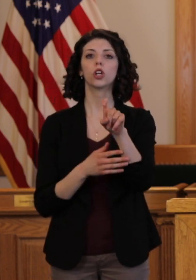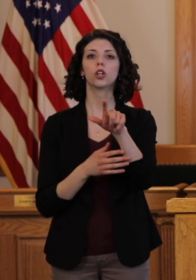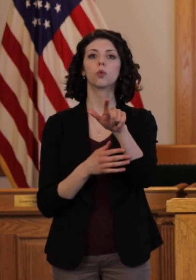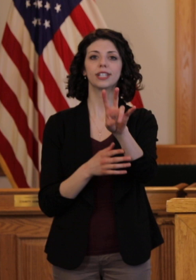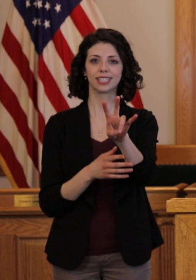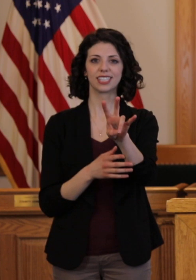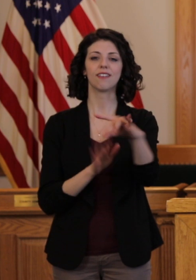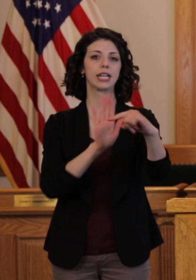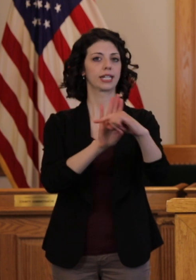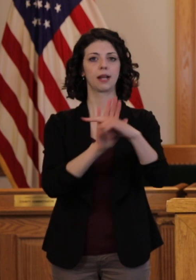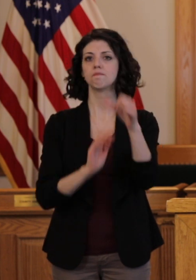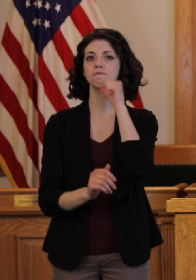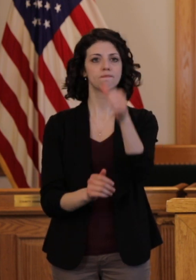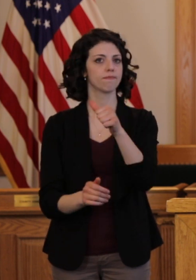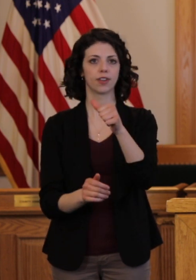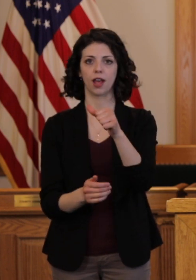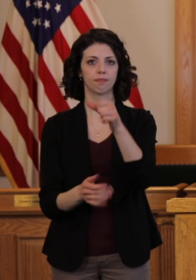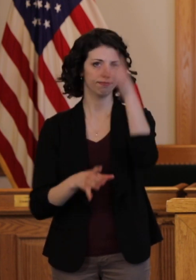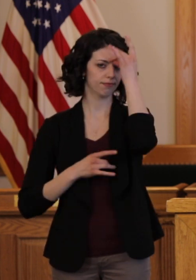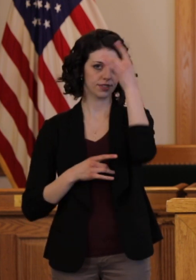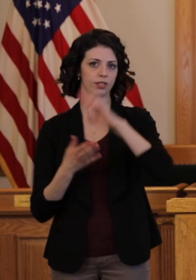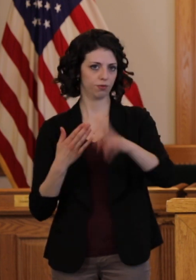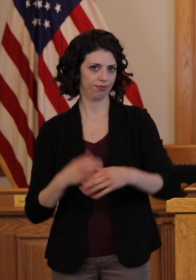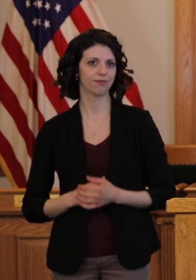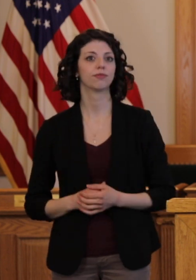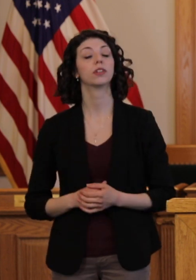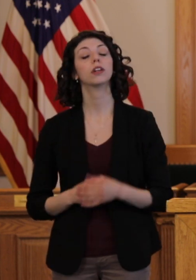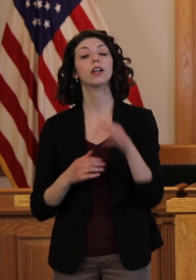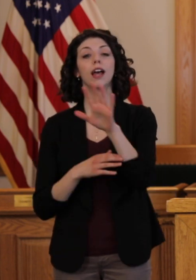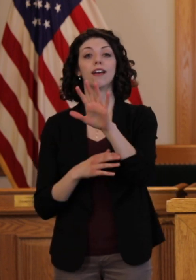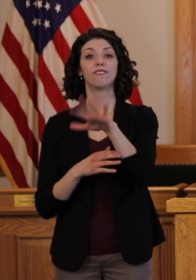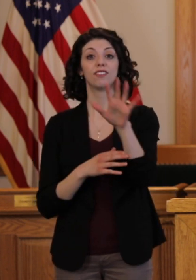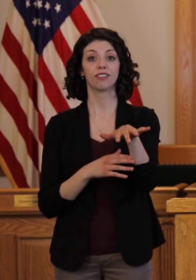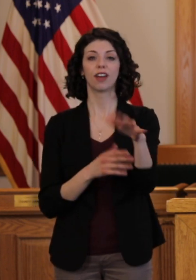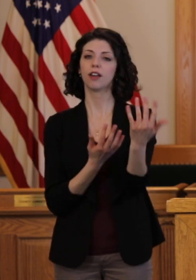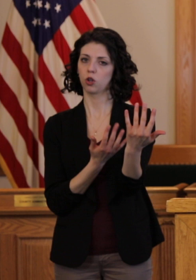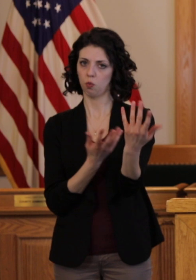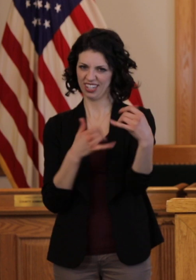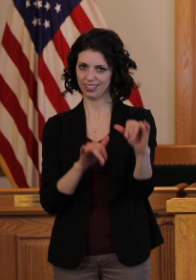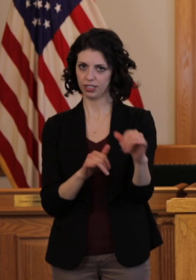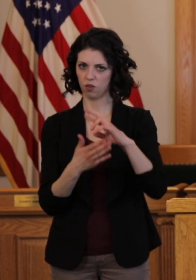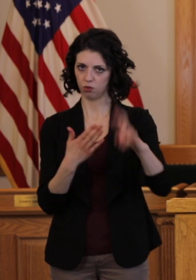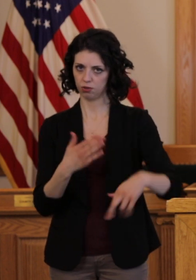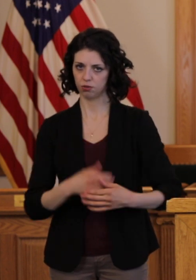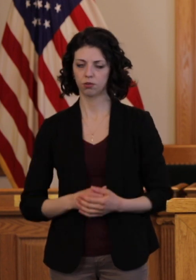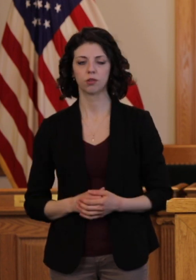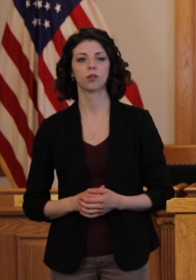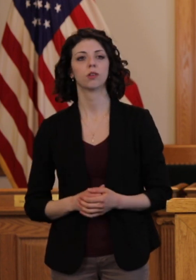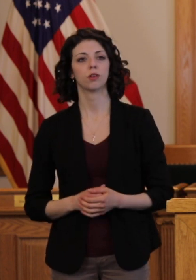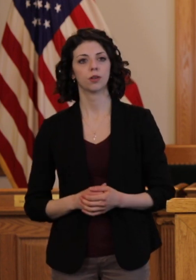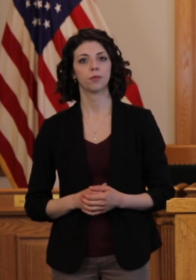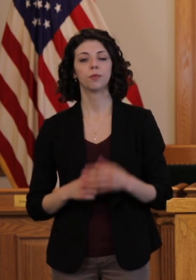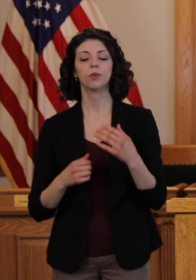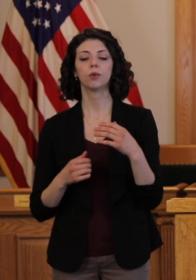1,127 negative test results that have come back. We have 55 test results still pending. And we've had